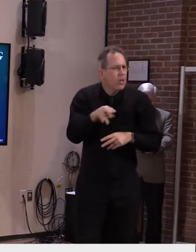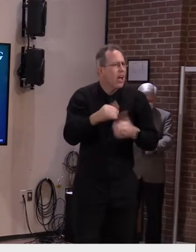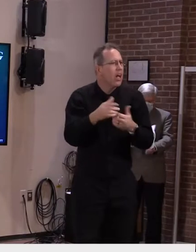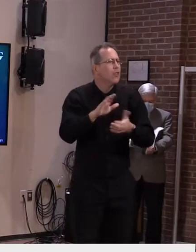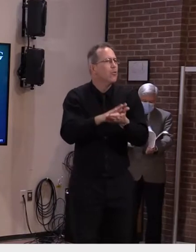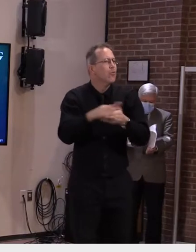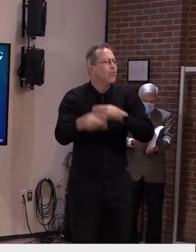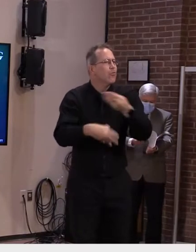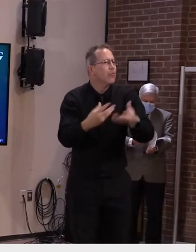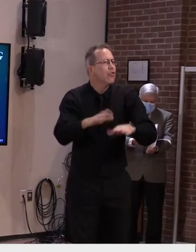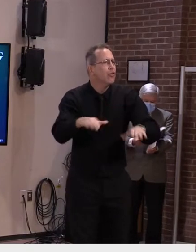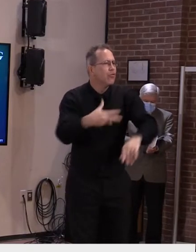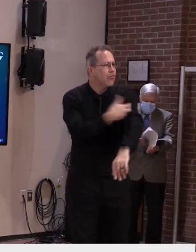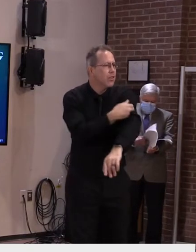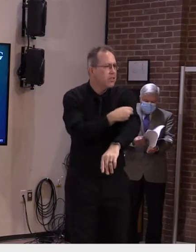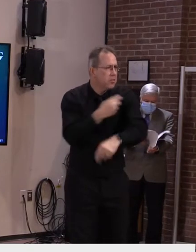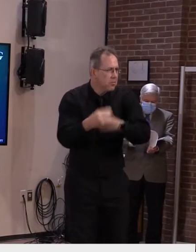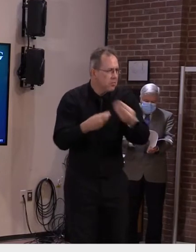Miguel Cardona.